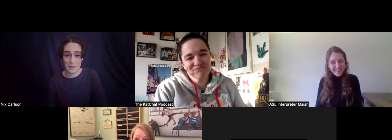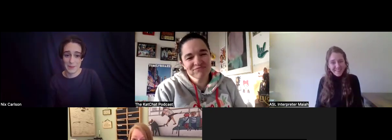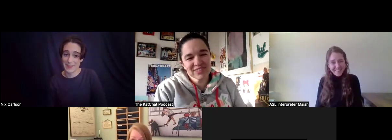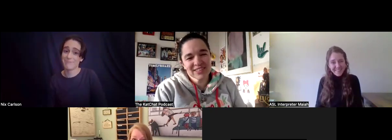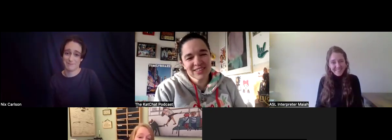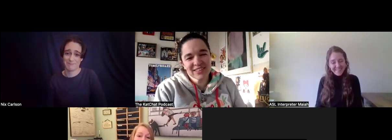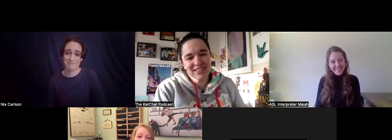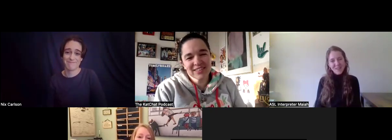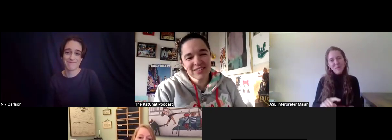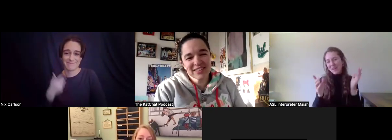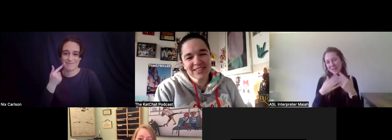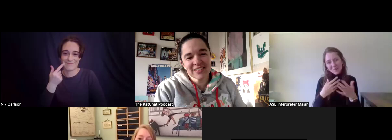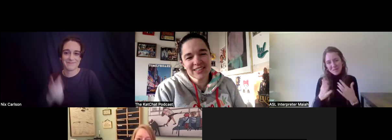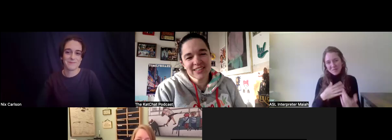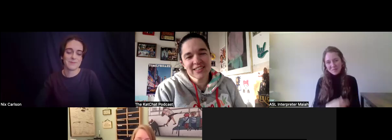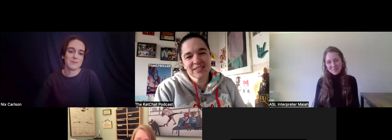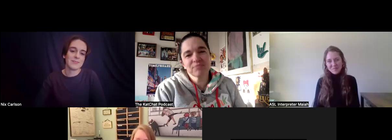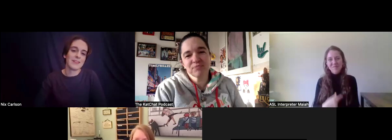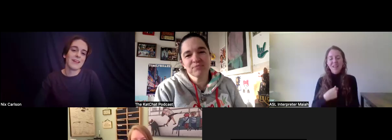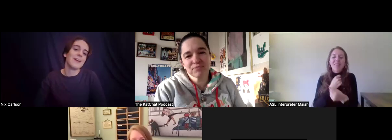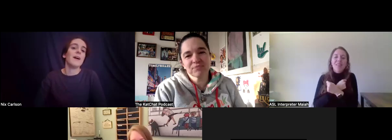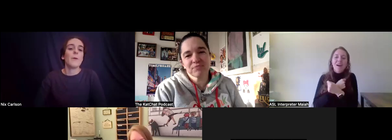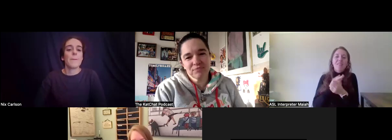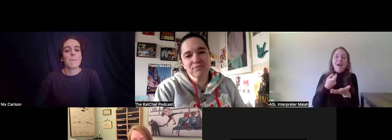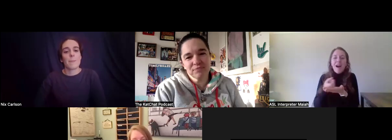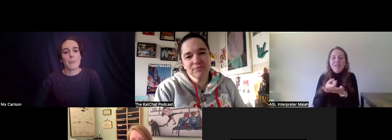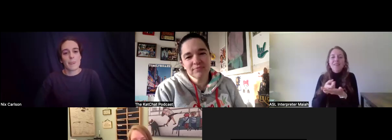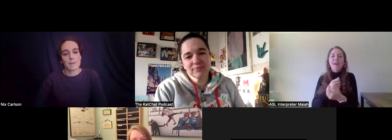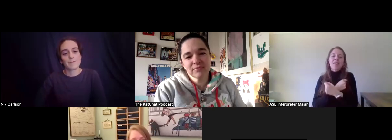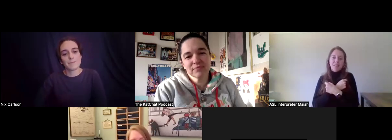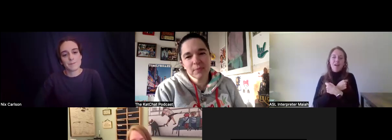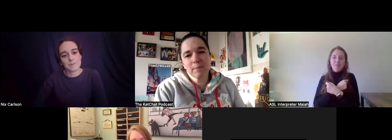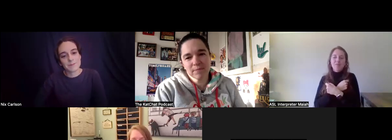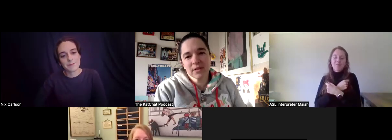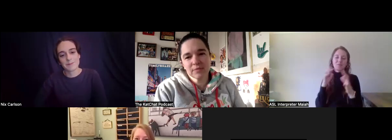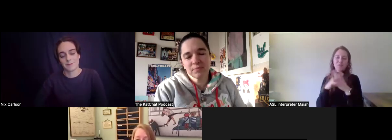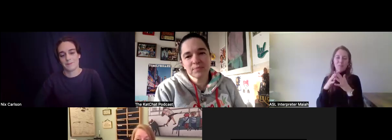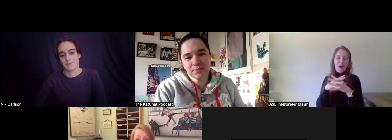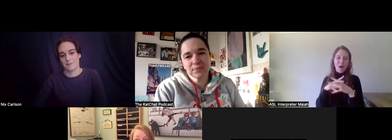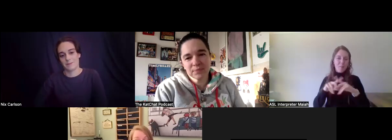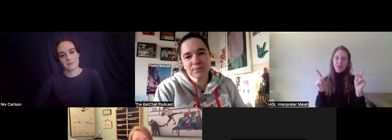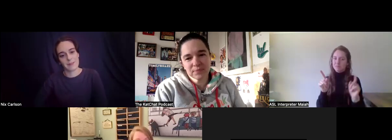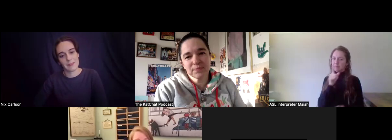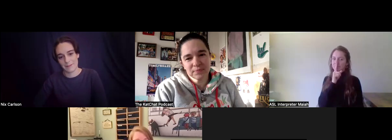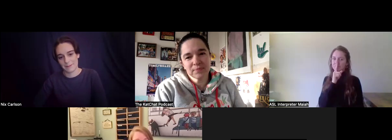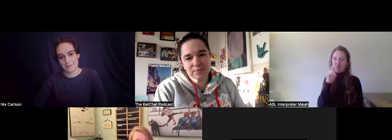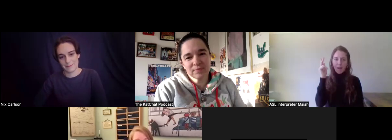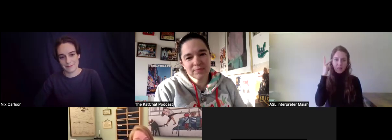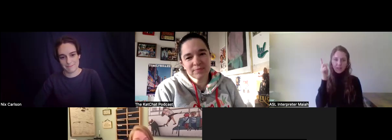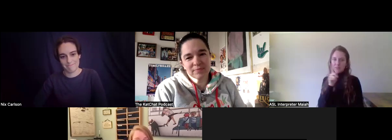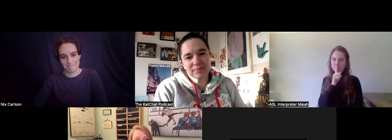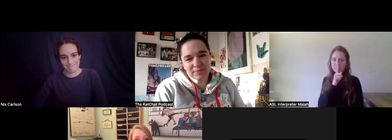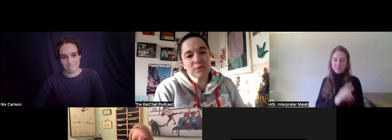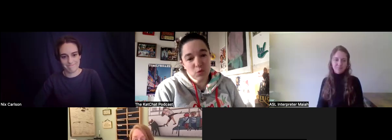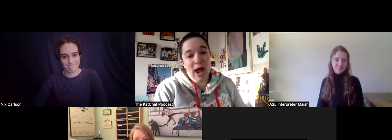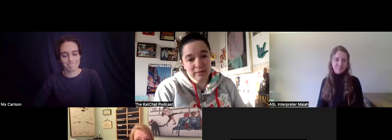But anyway, I love hockey, I love football, but I don't talk politics either. I just don't. I feel